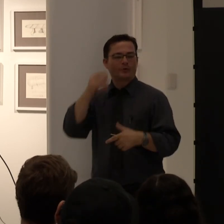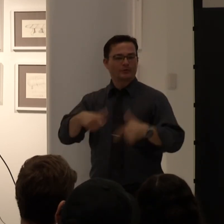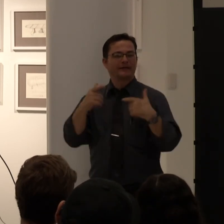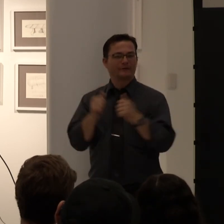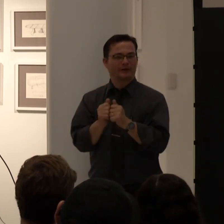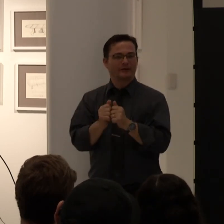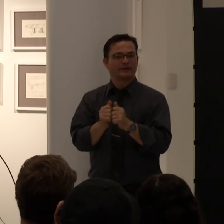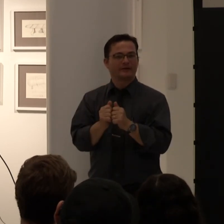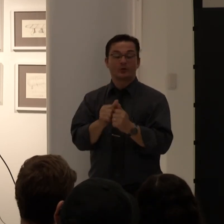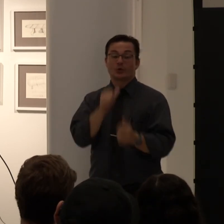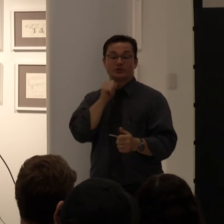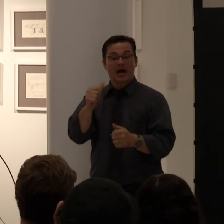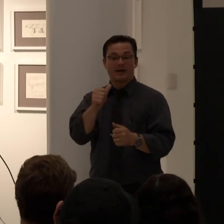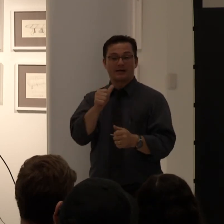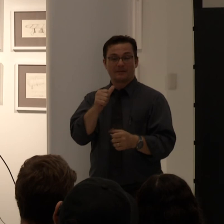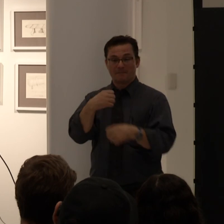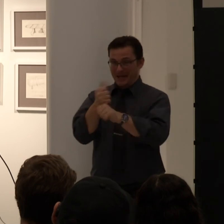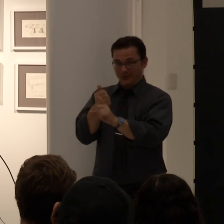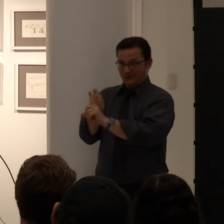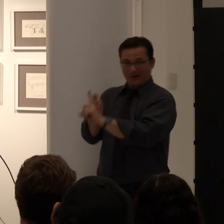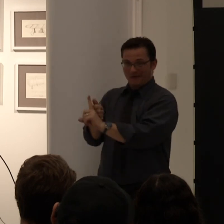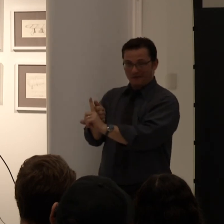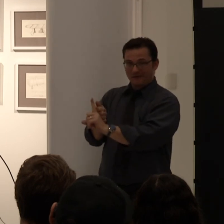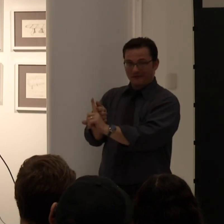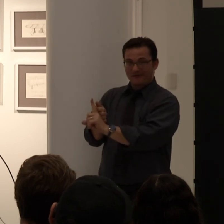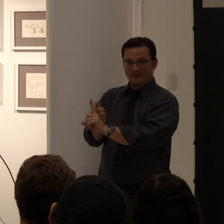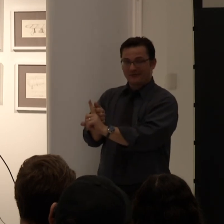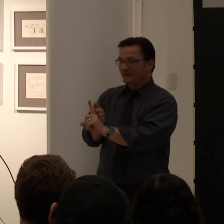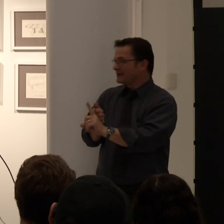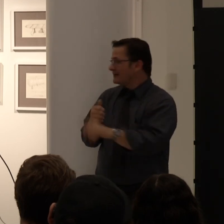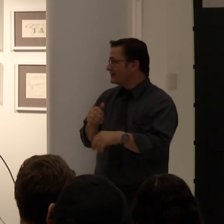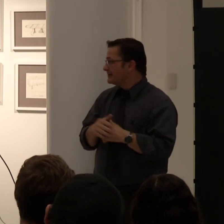were not involved in manufacturing